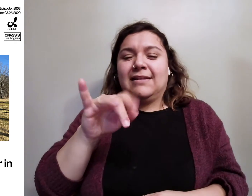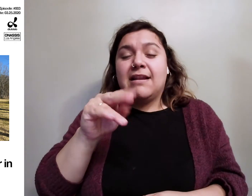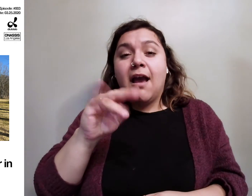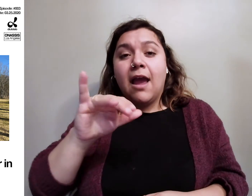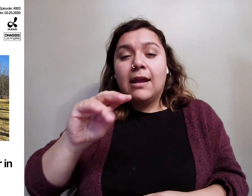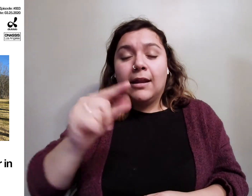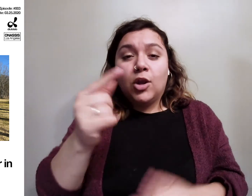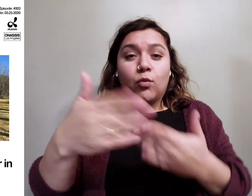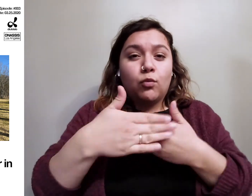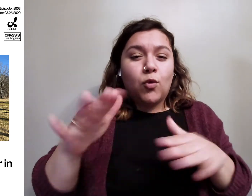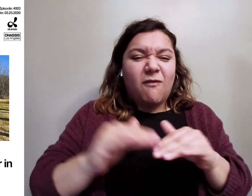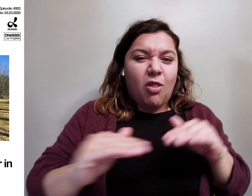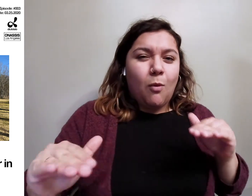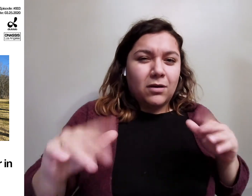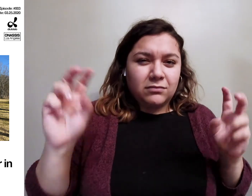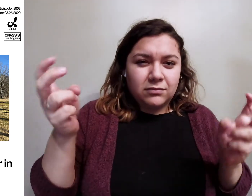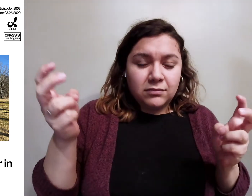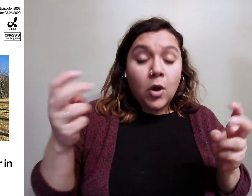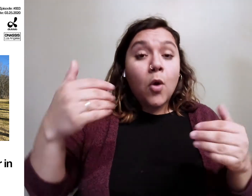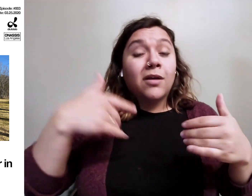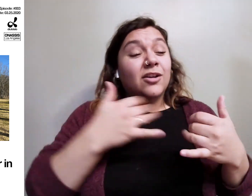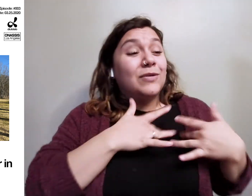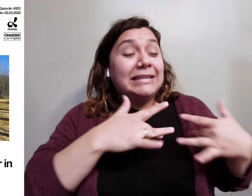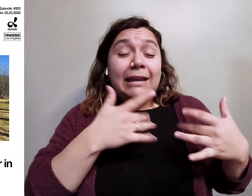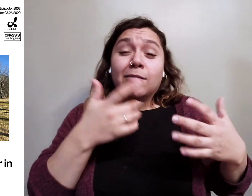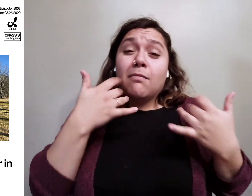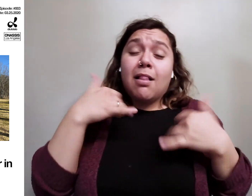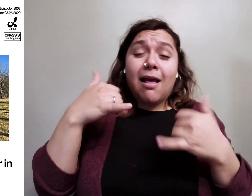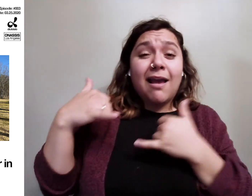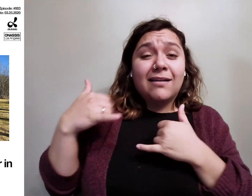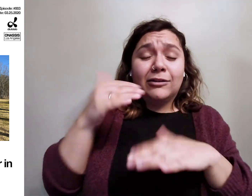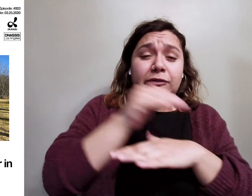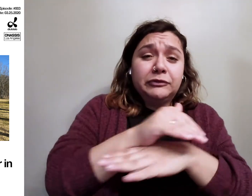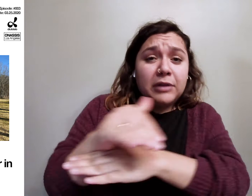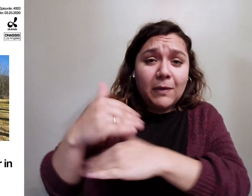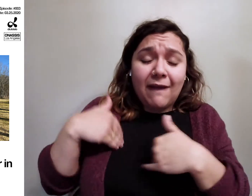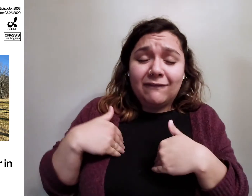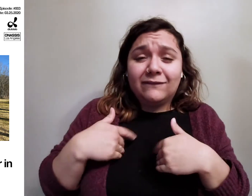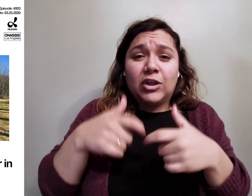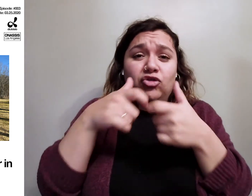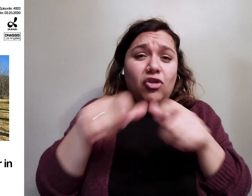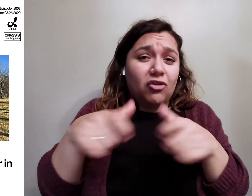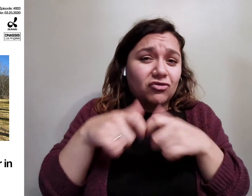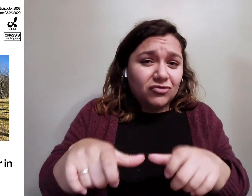playing cards in the evening, and there's a tremendous amount of laughing, and